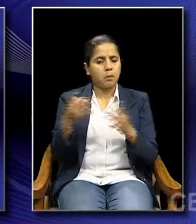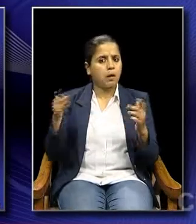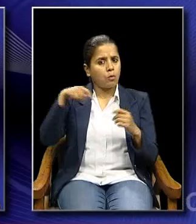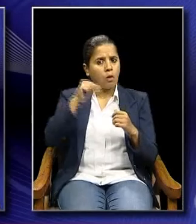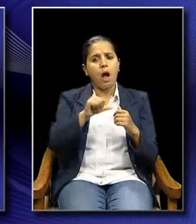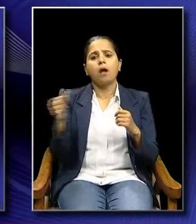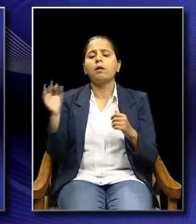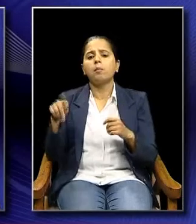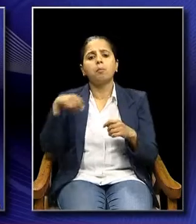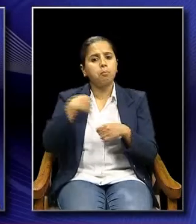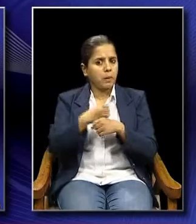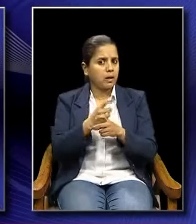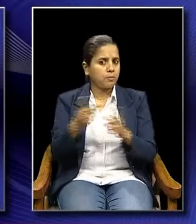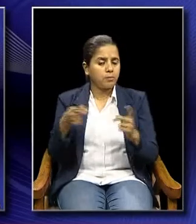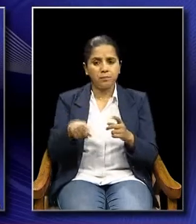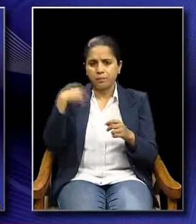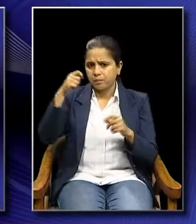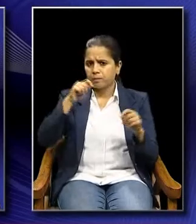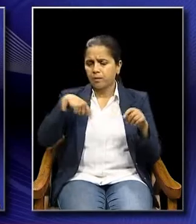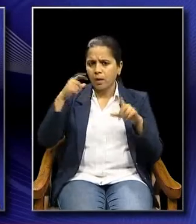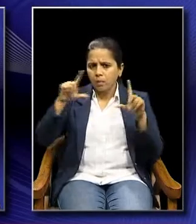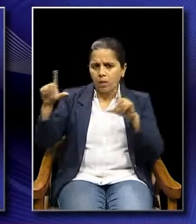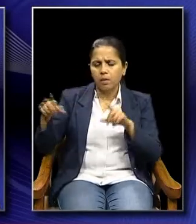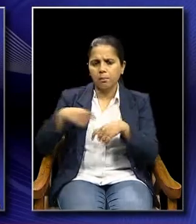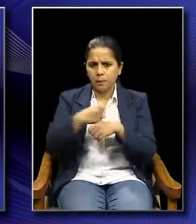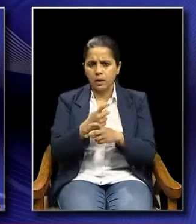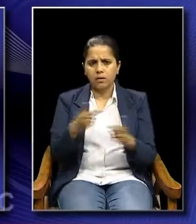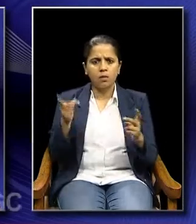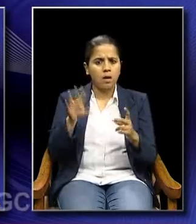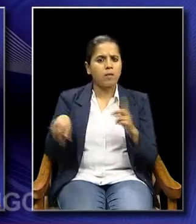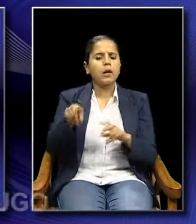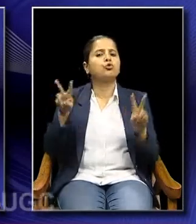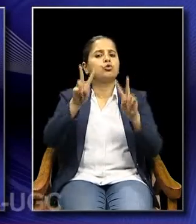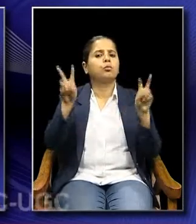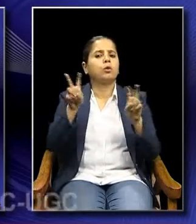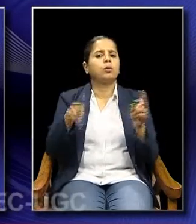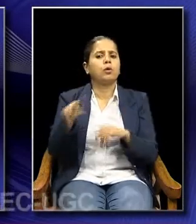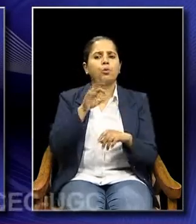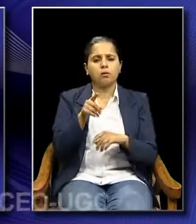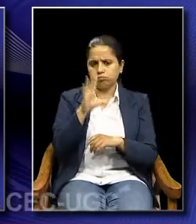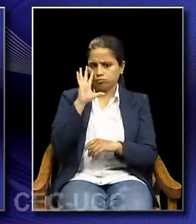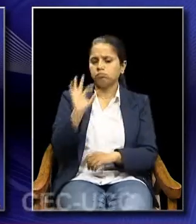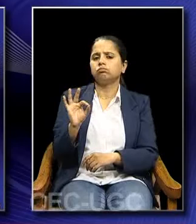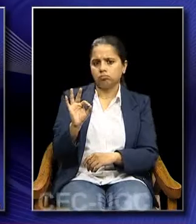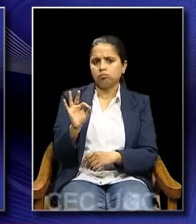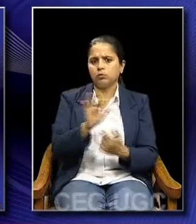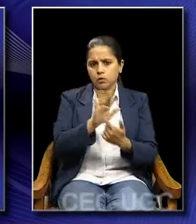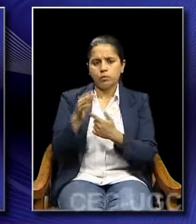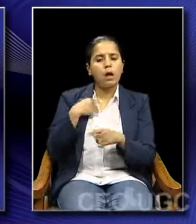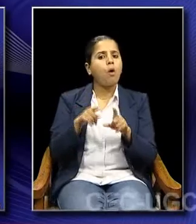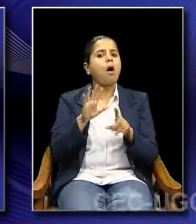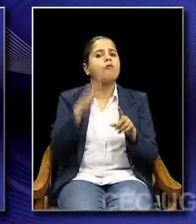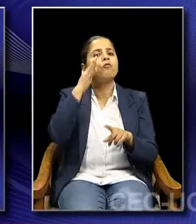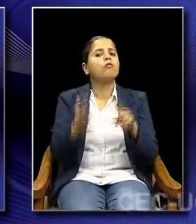films as well, and these films, they were also dealing with the kind of themes which were quite relevant. And we also